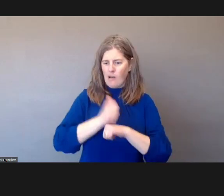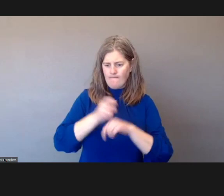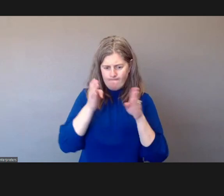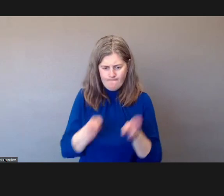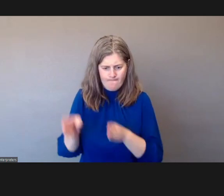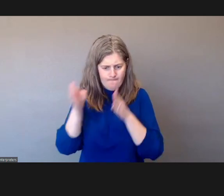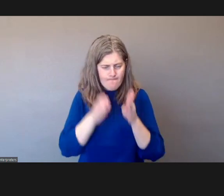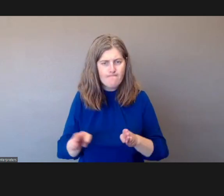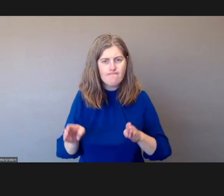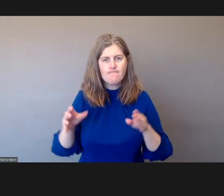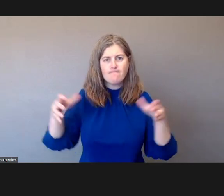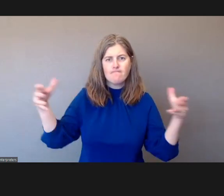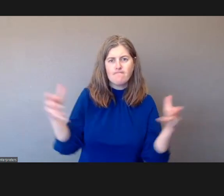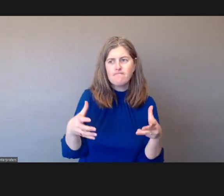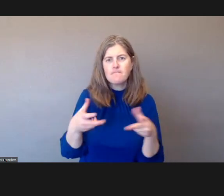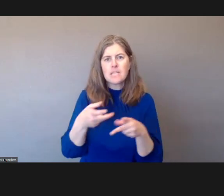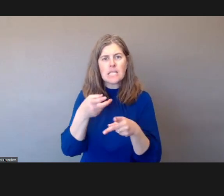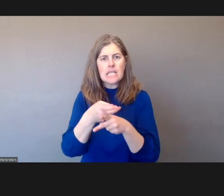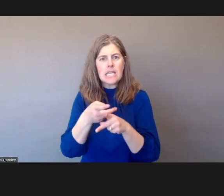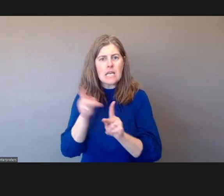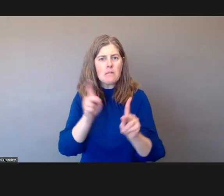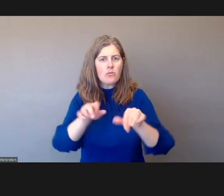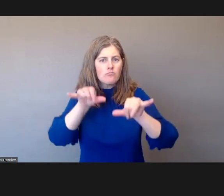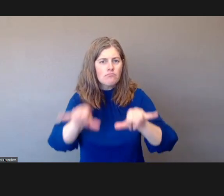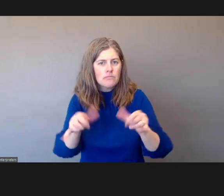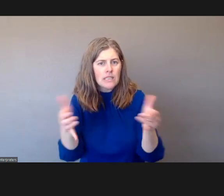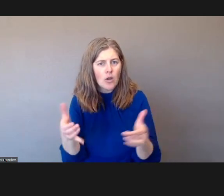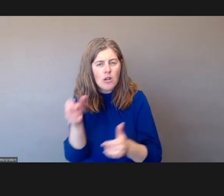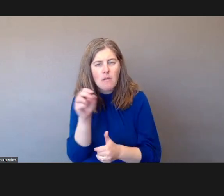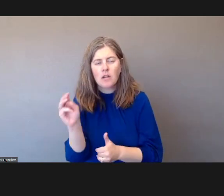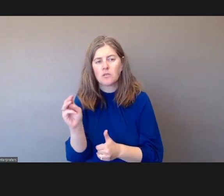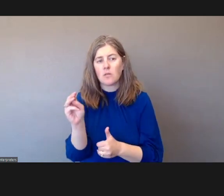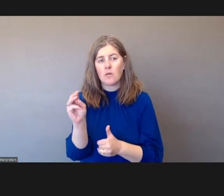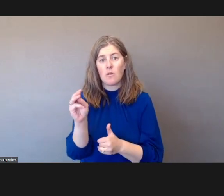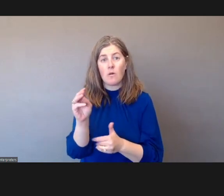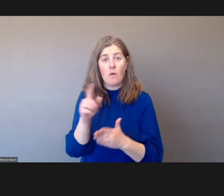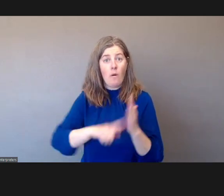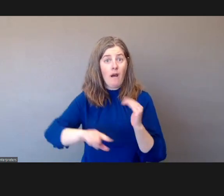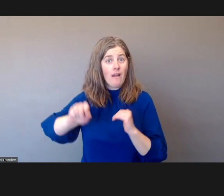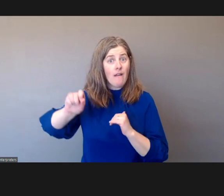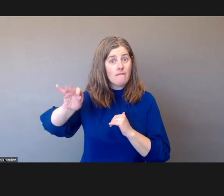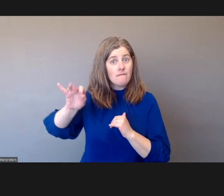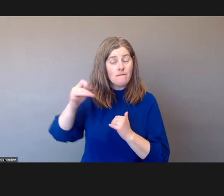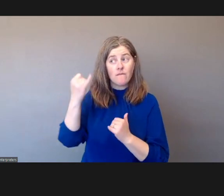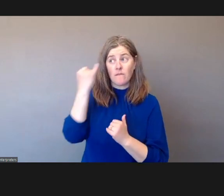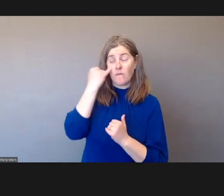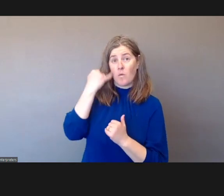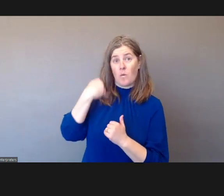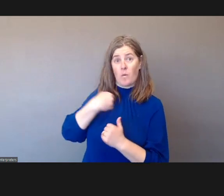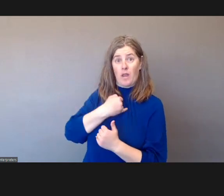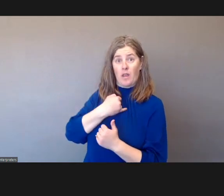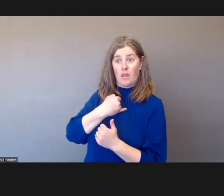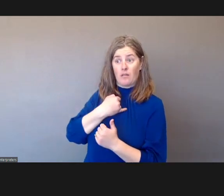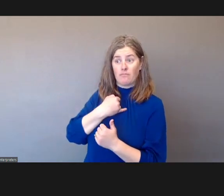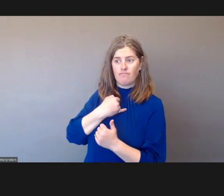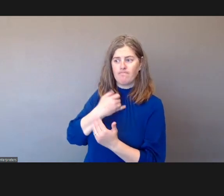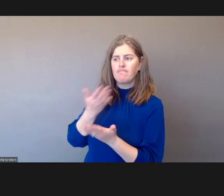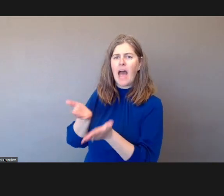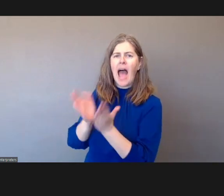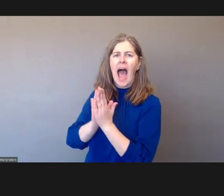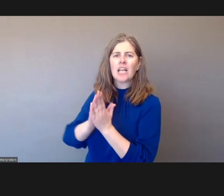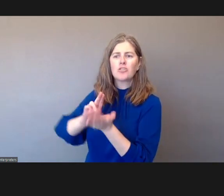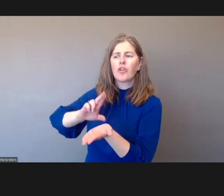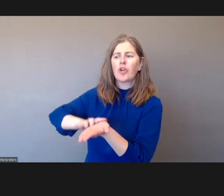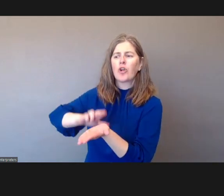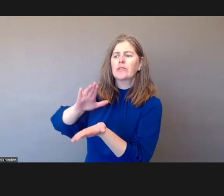convene key parties in the state. What if we challenged, our nursing schools in the state to